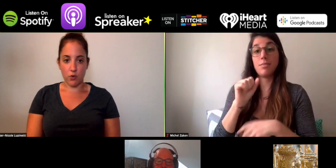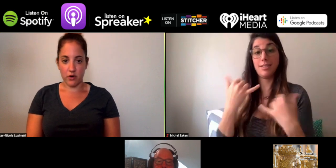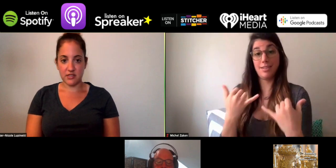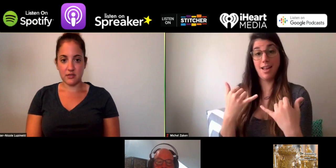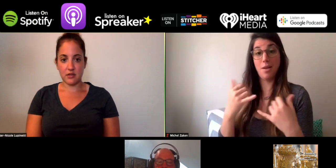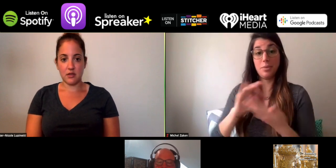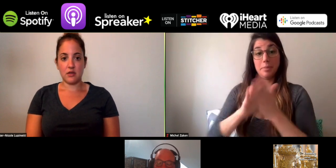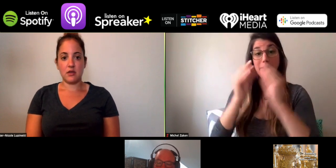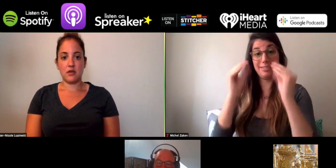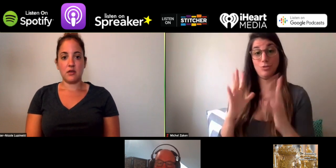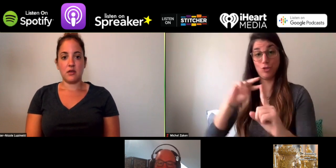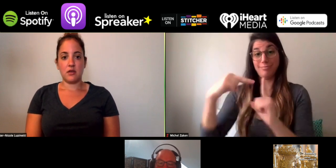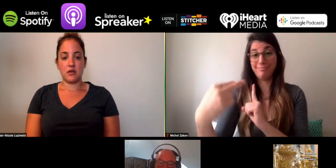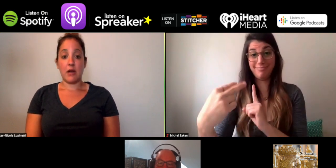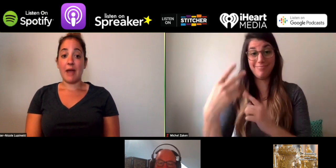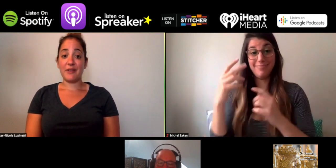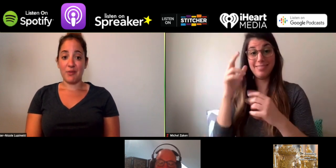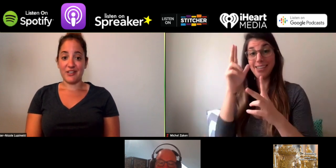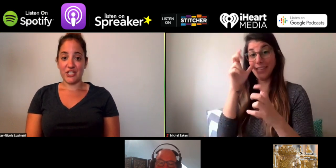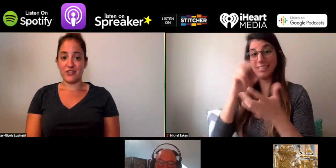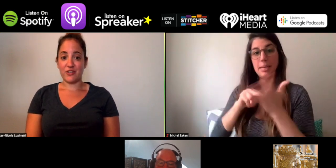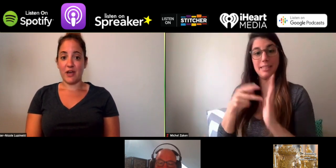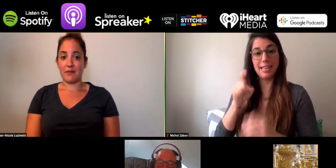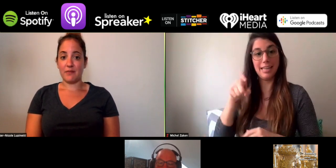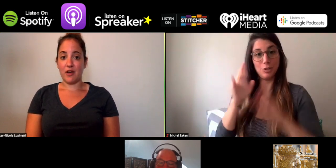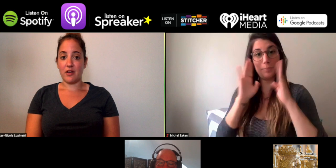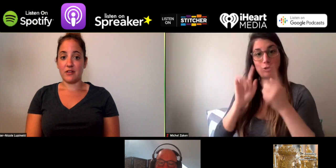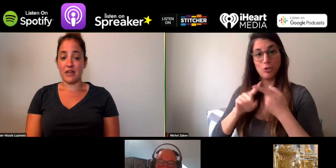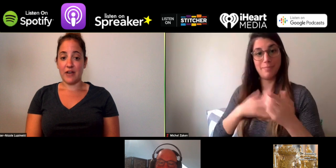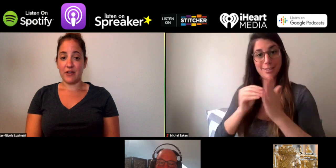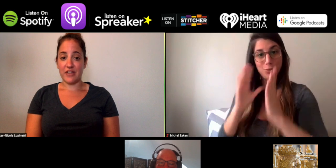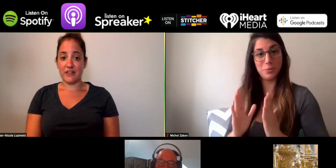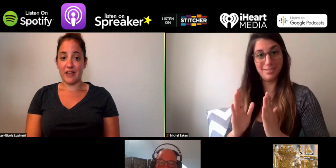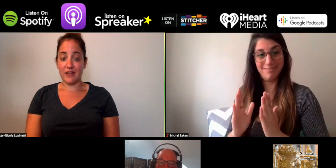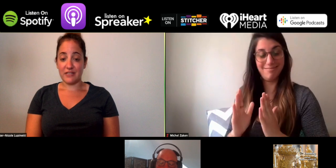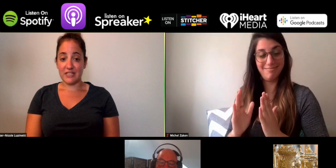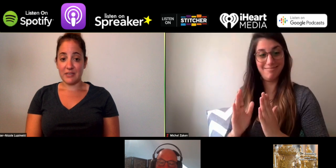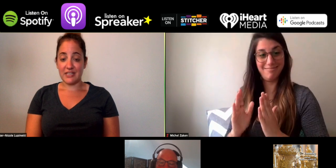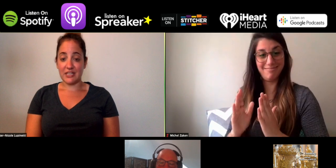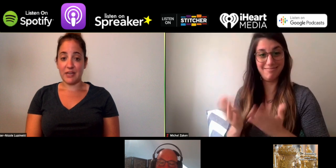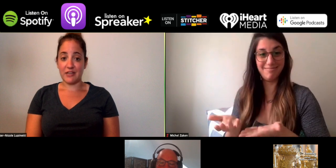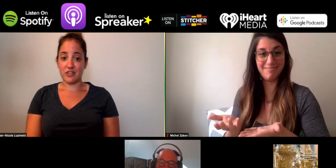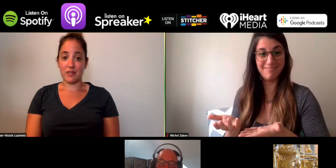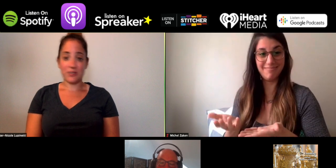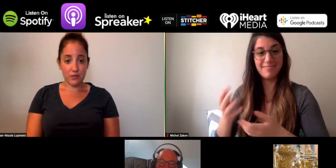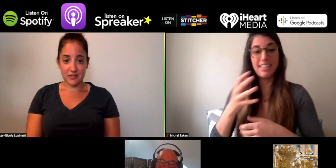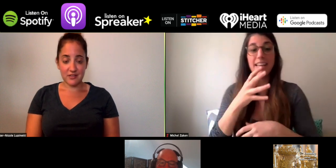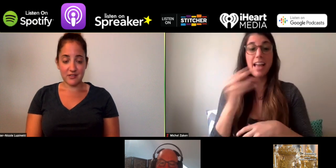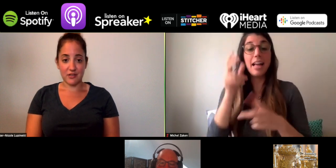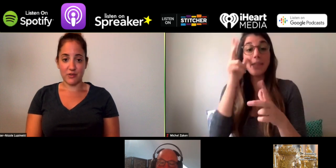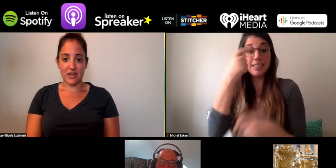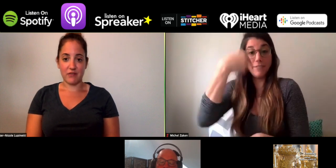perspective, of course. Now I'm becoming a teacher, so I understand that listening means I need to pay attention to my